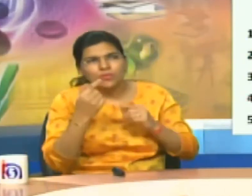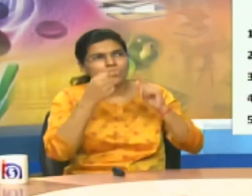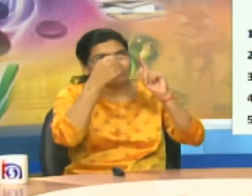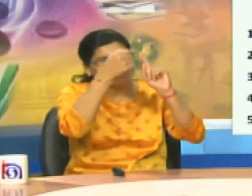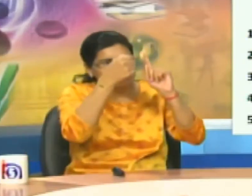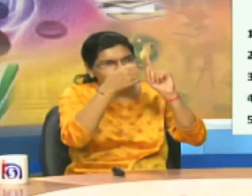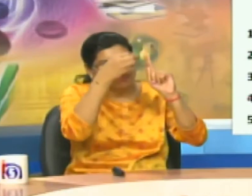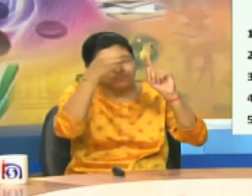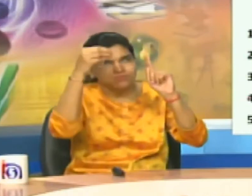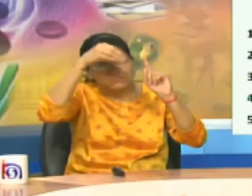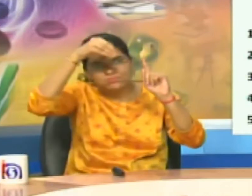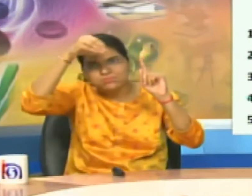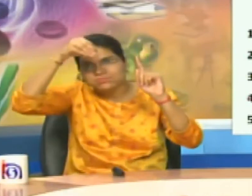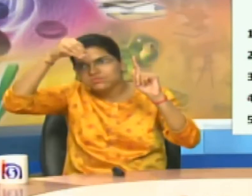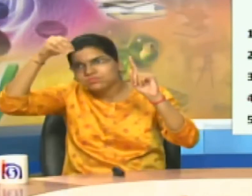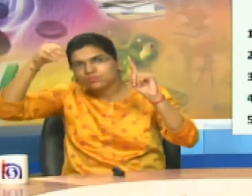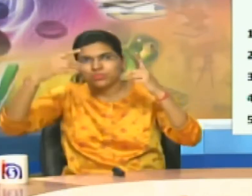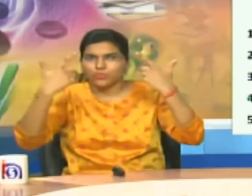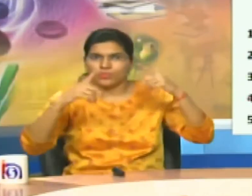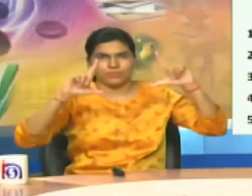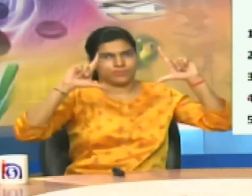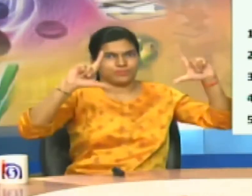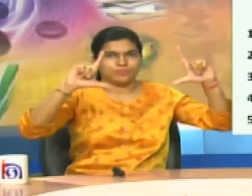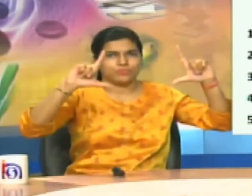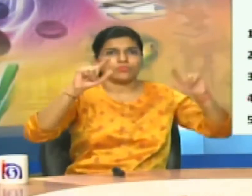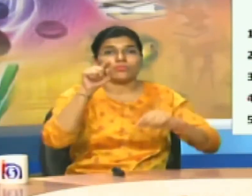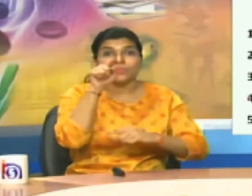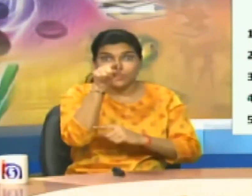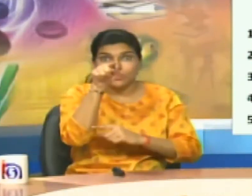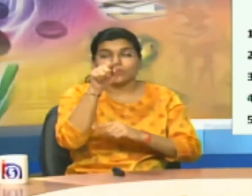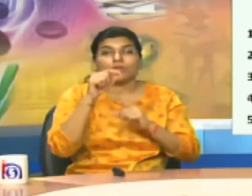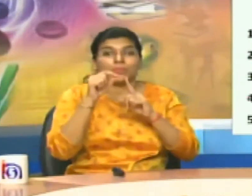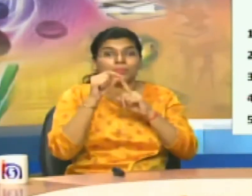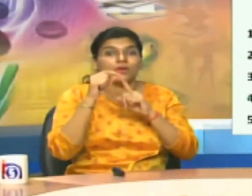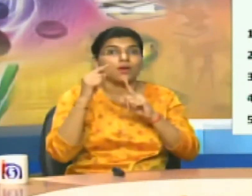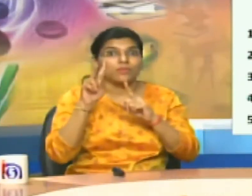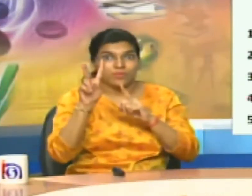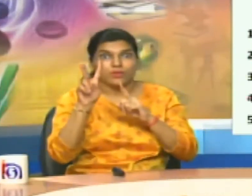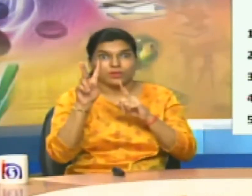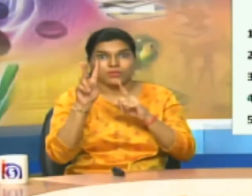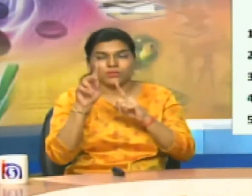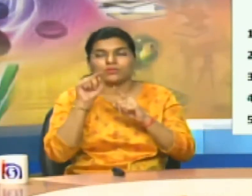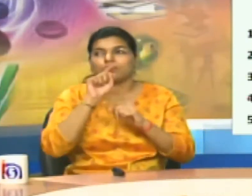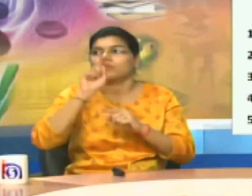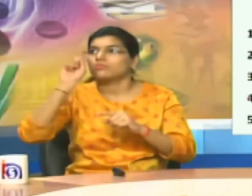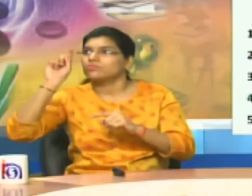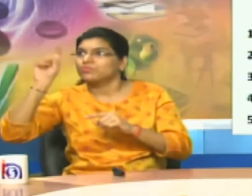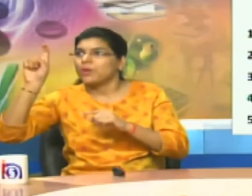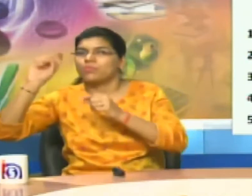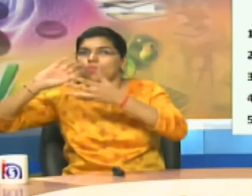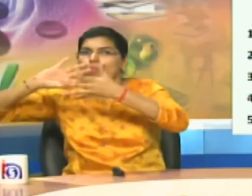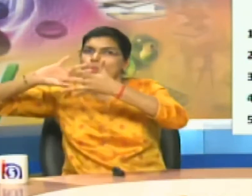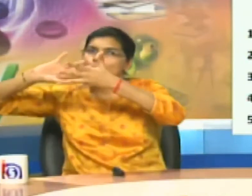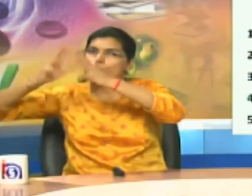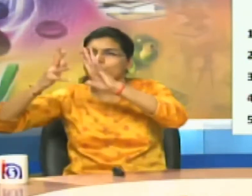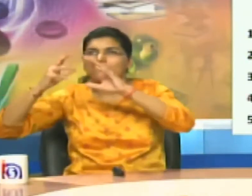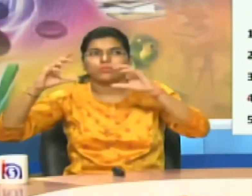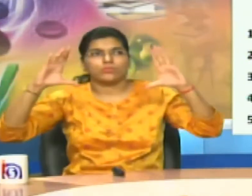in number of females, number of males, such data you are putting. Then pivot